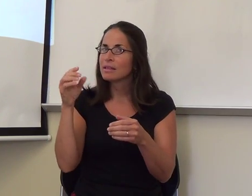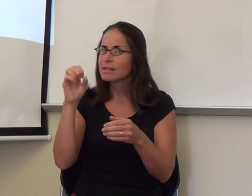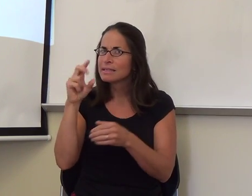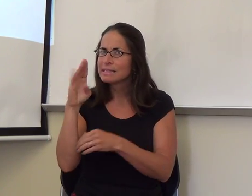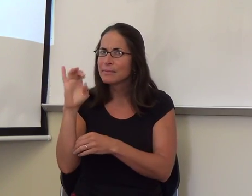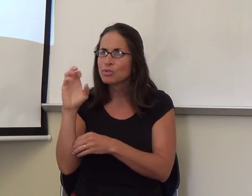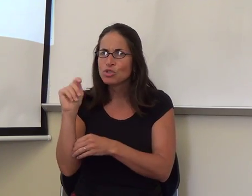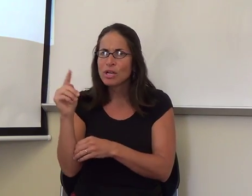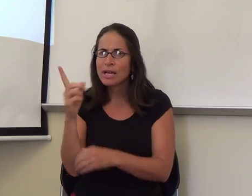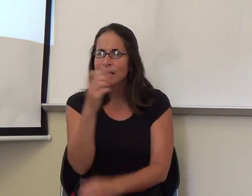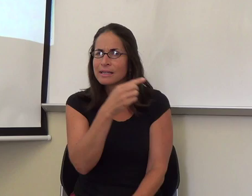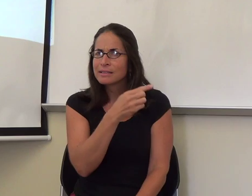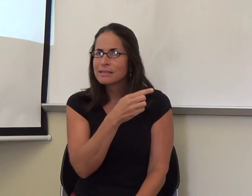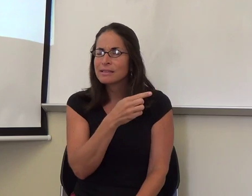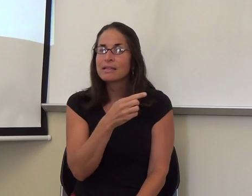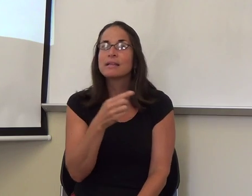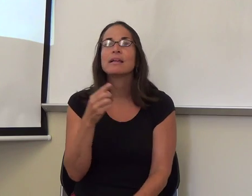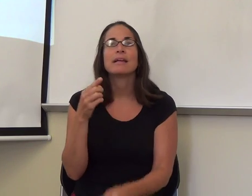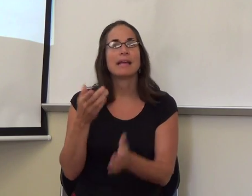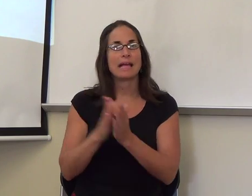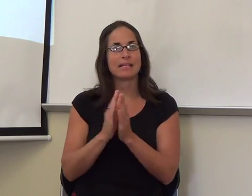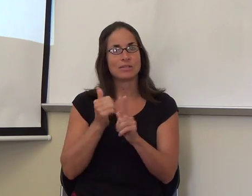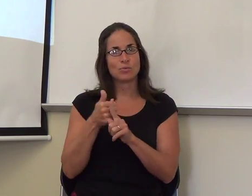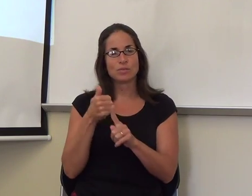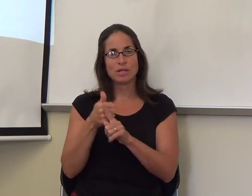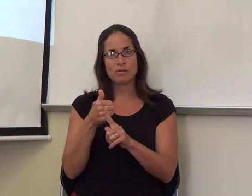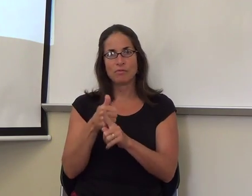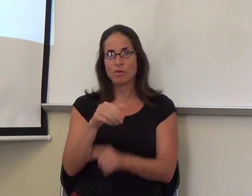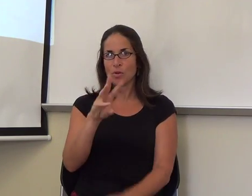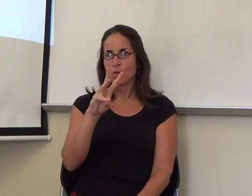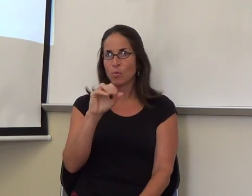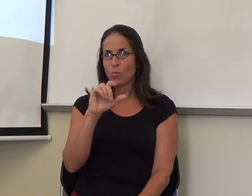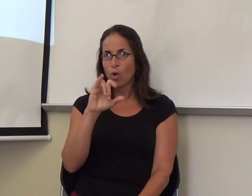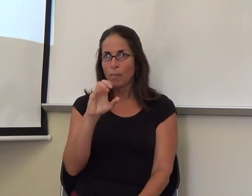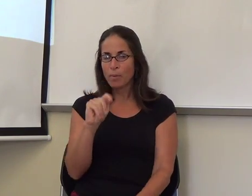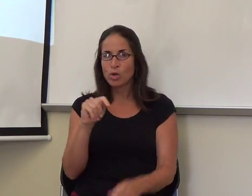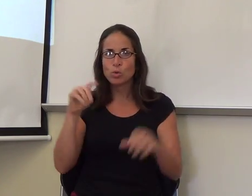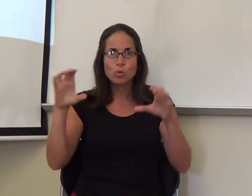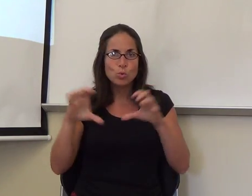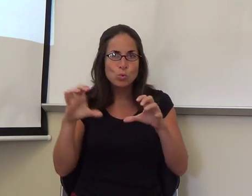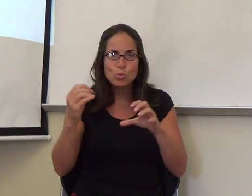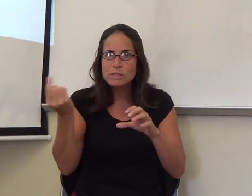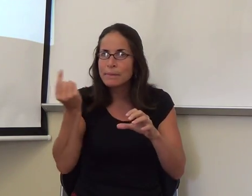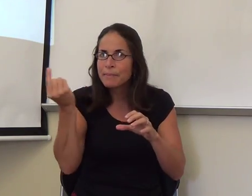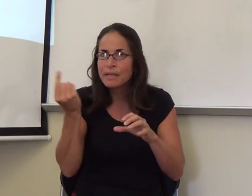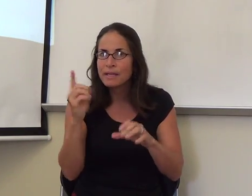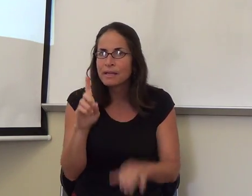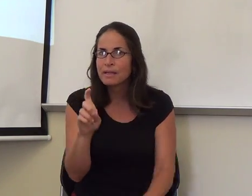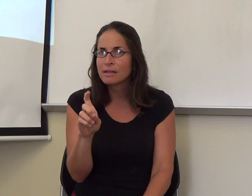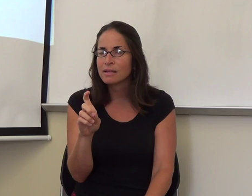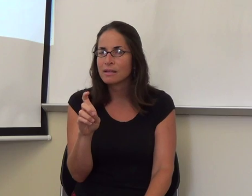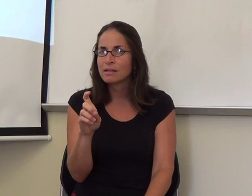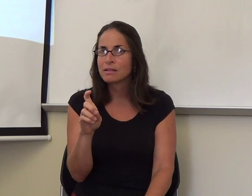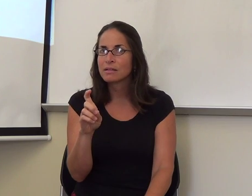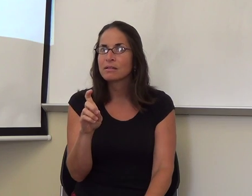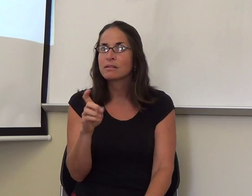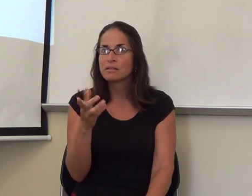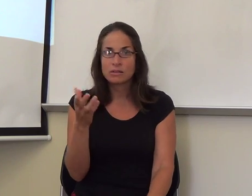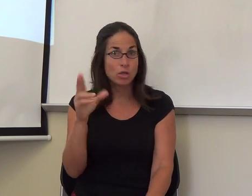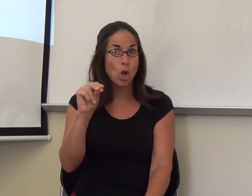sentence, this is what you have to ask yourself. Is Walmart doing anything in the Yes. subject? No, it's